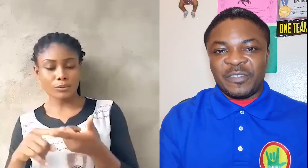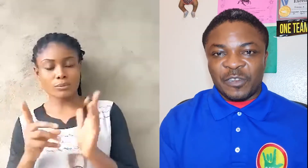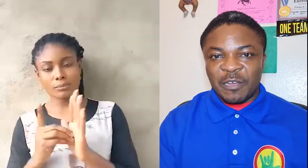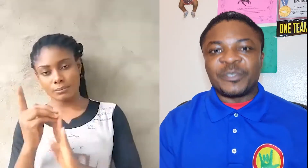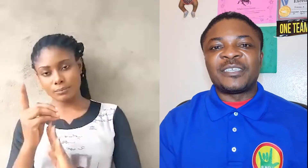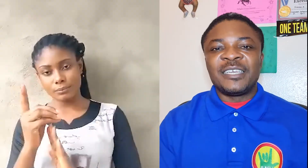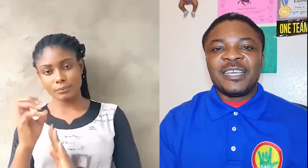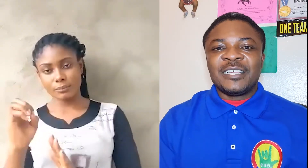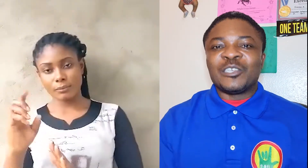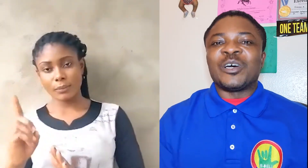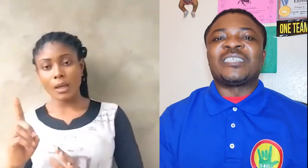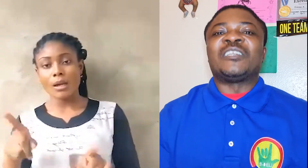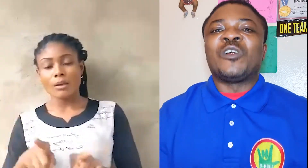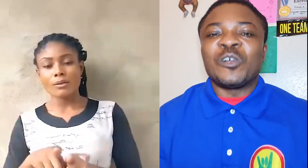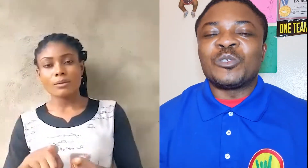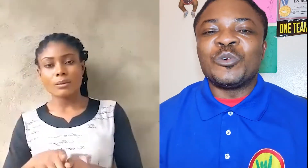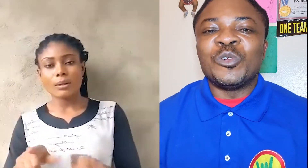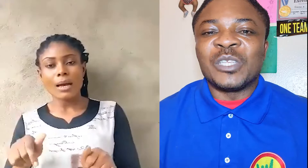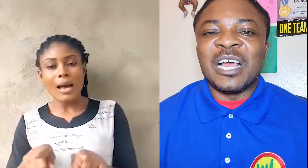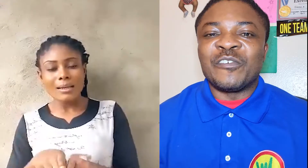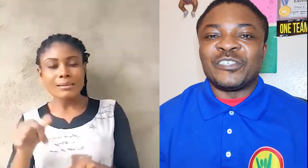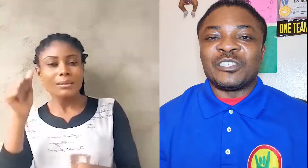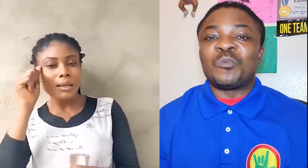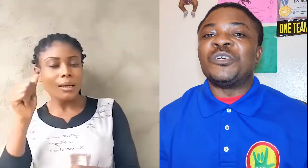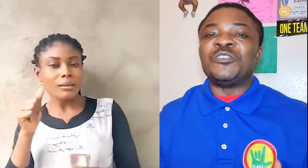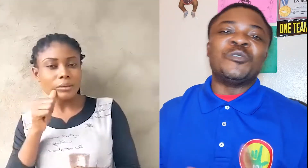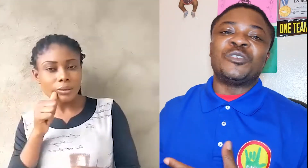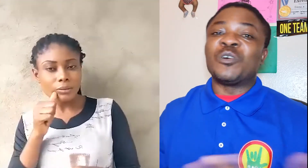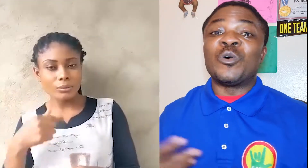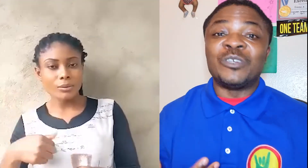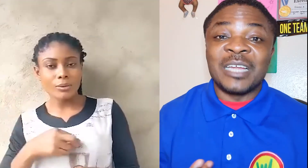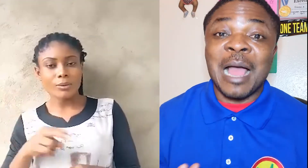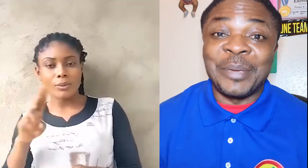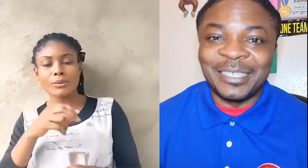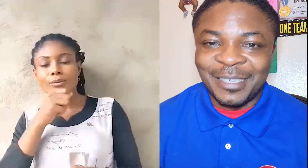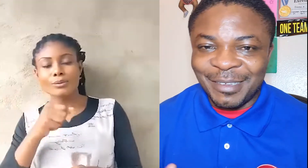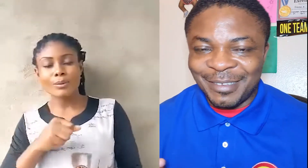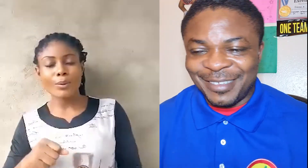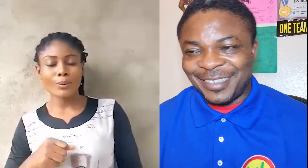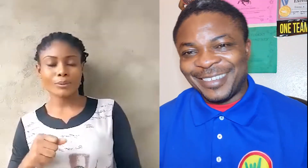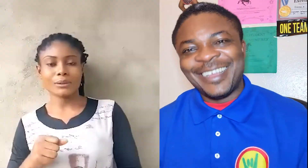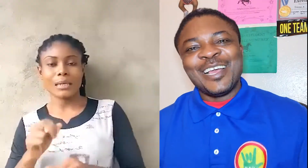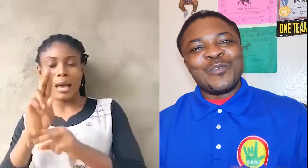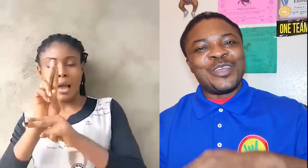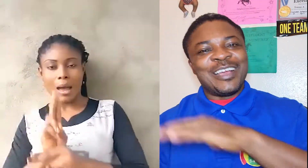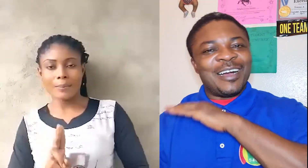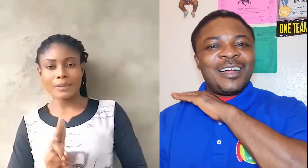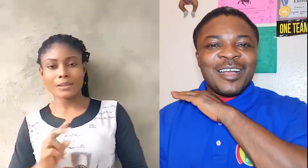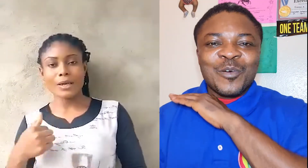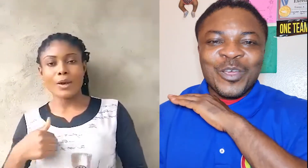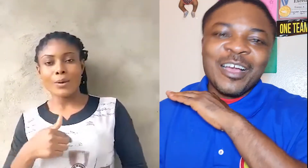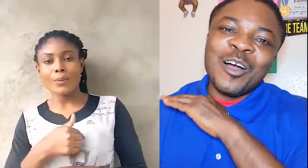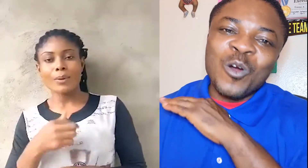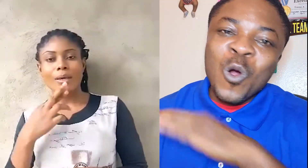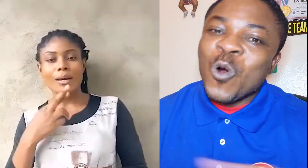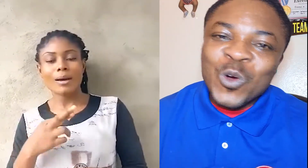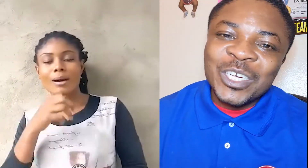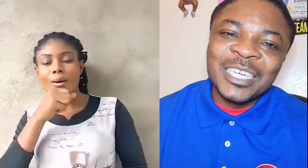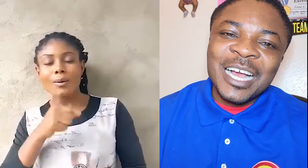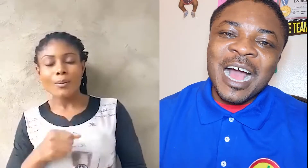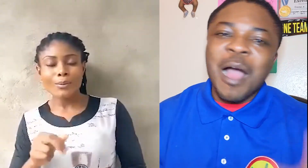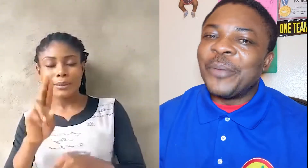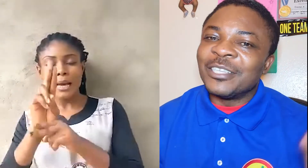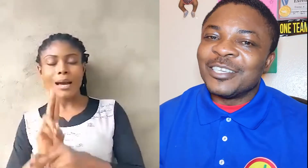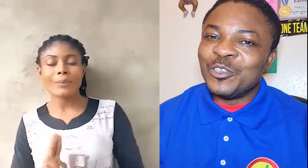have developed. So as adults who use languages, we use old habits. we are